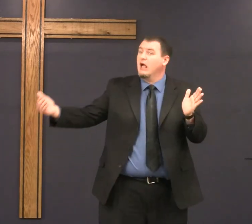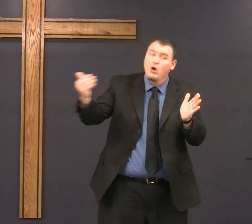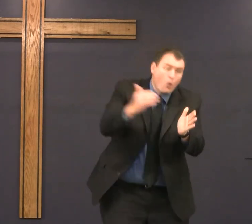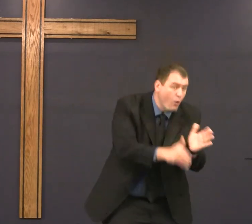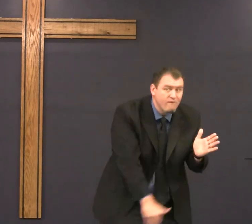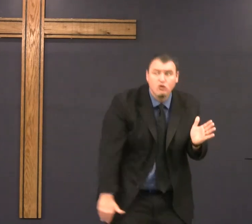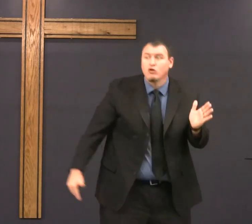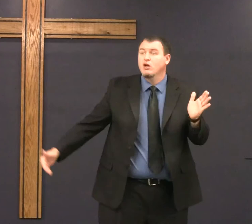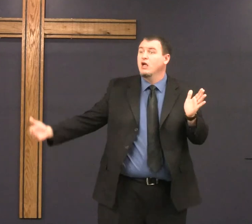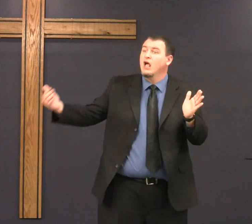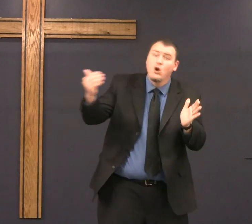Again and again.